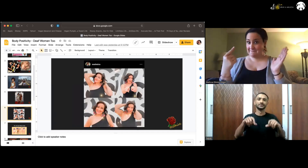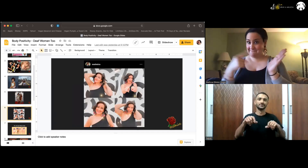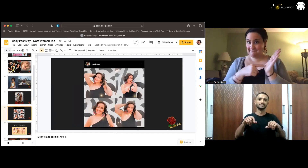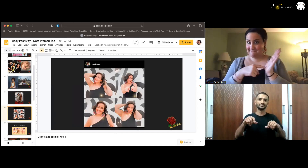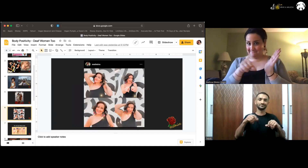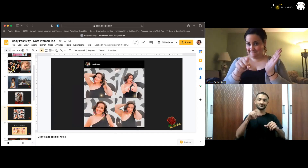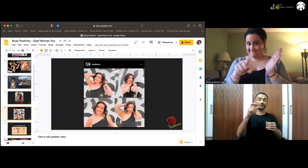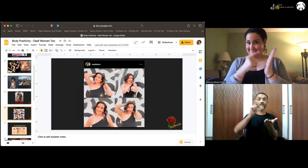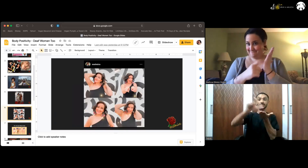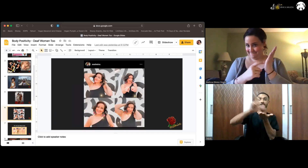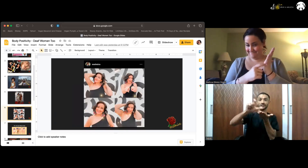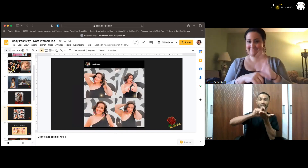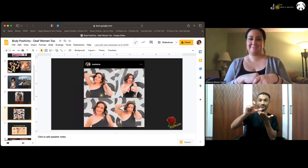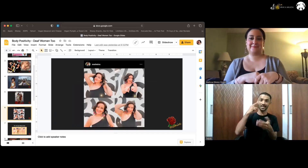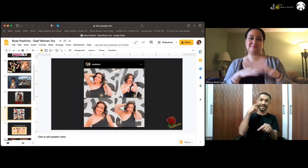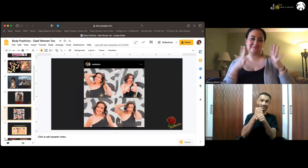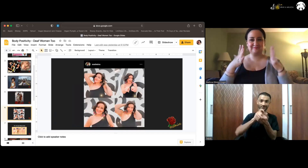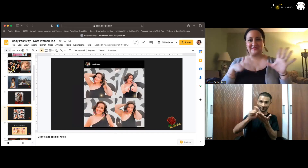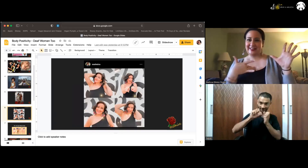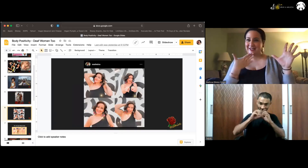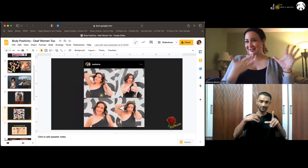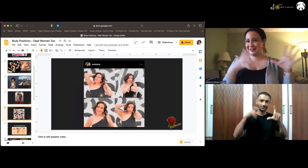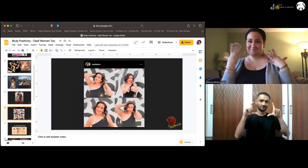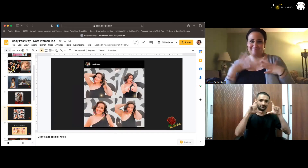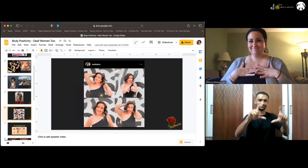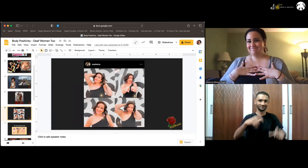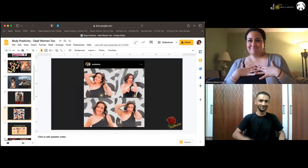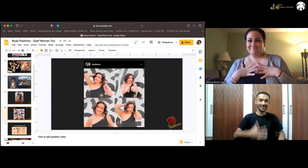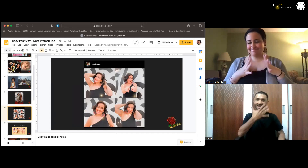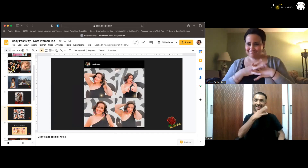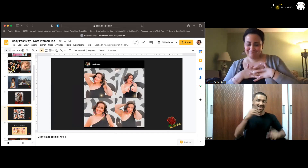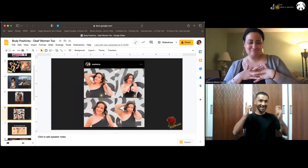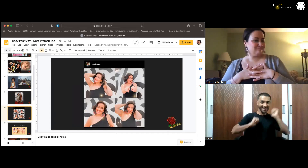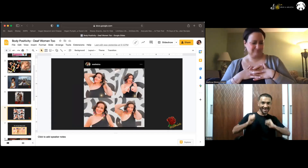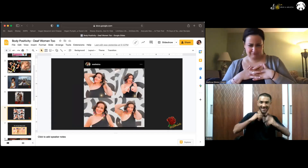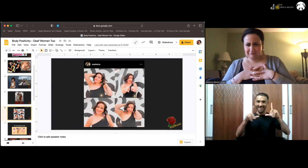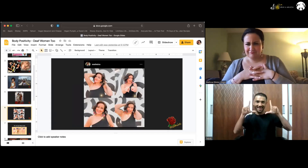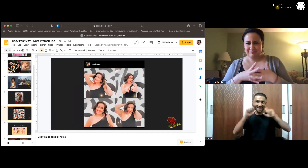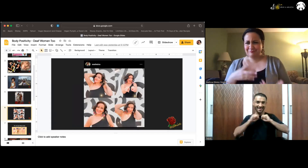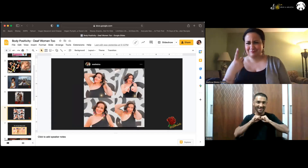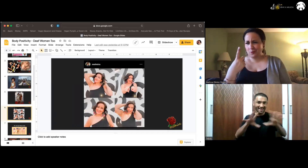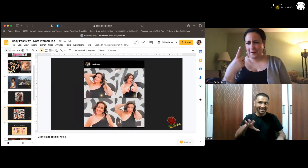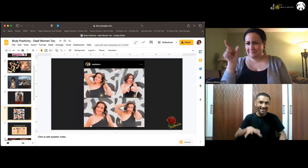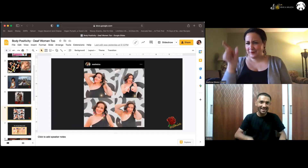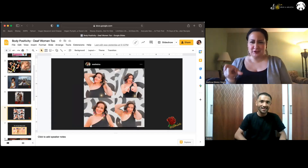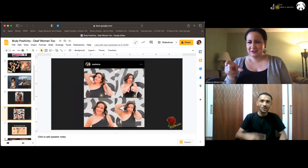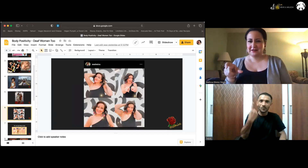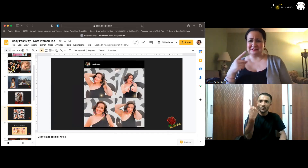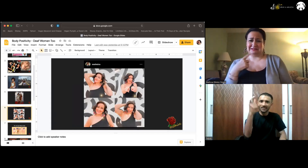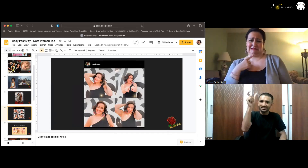So here in the picture, this is from the Instagram. See how fashionable I look, and